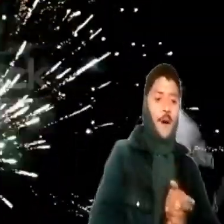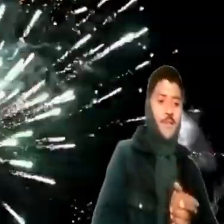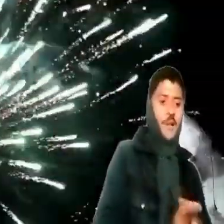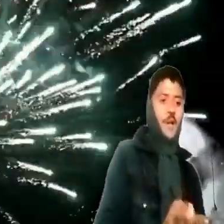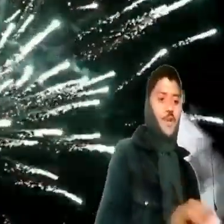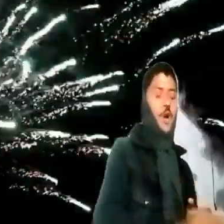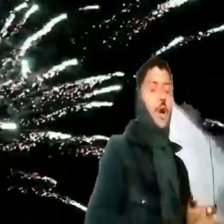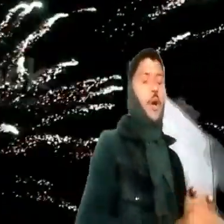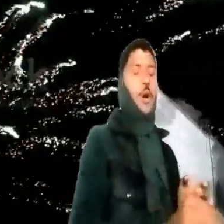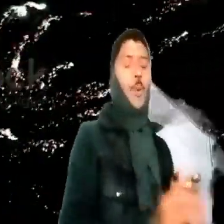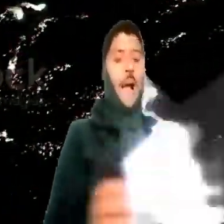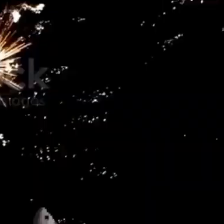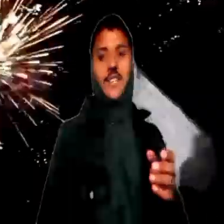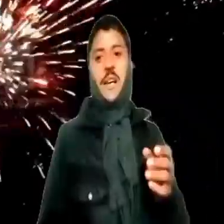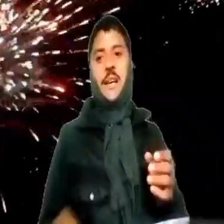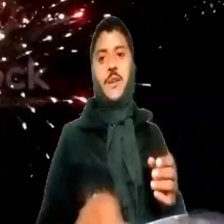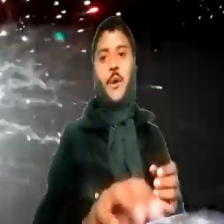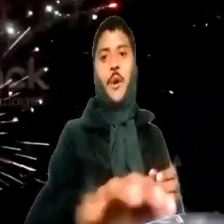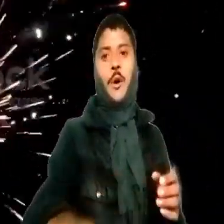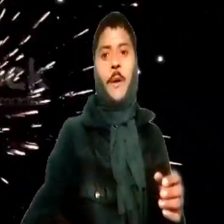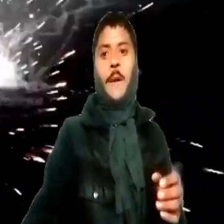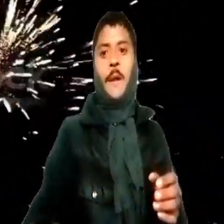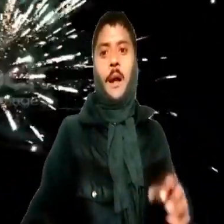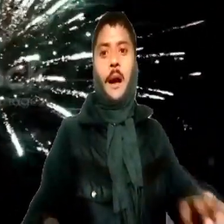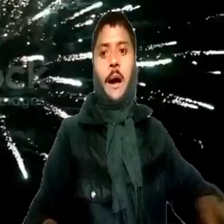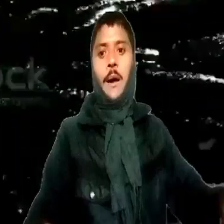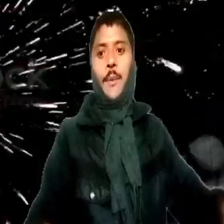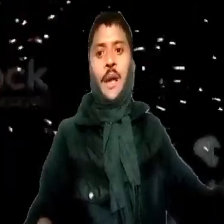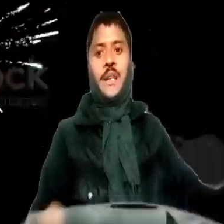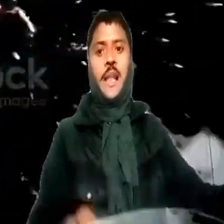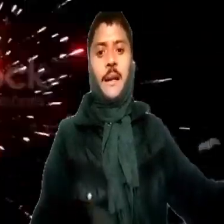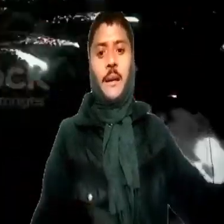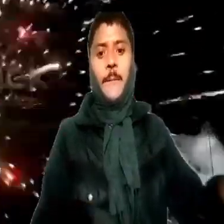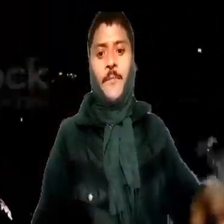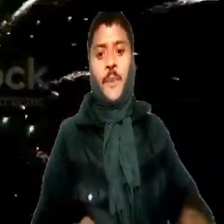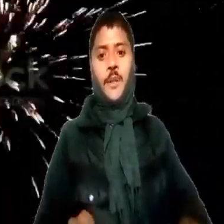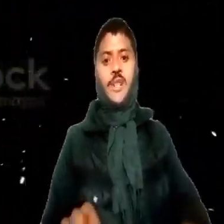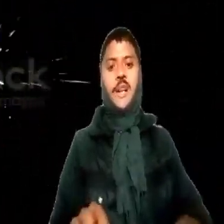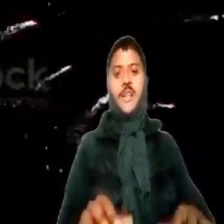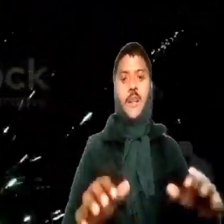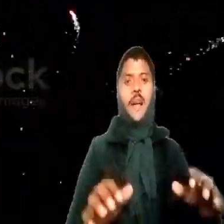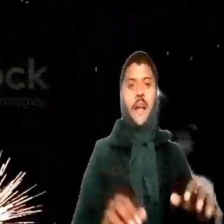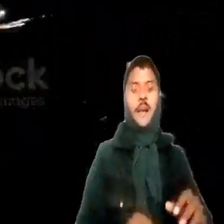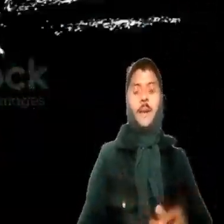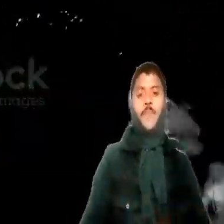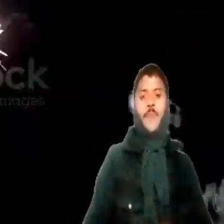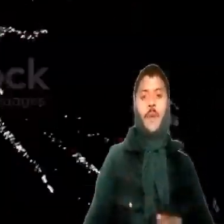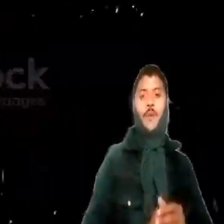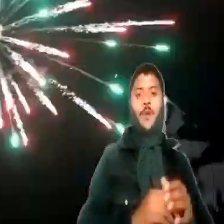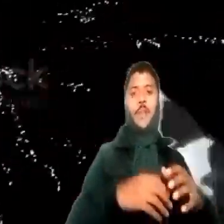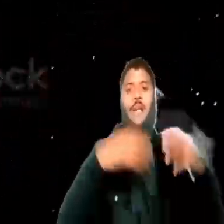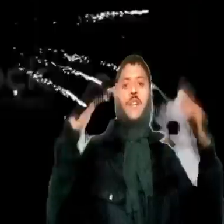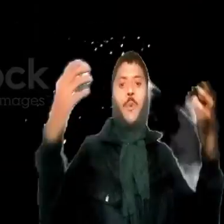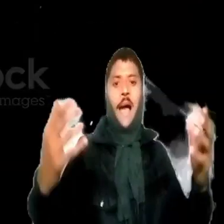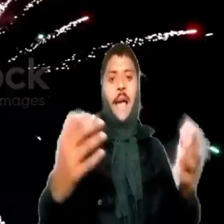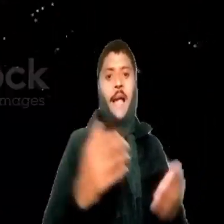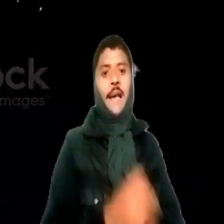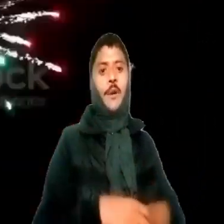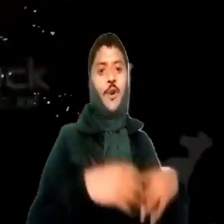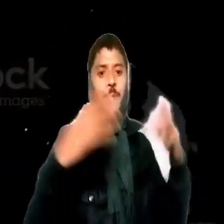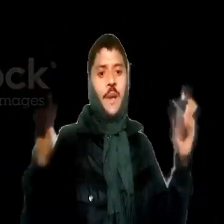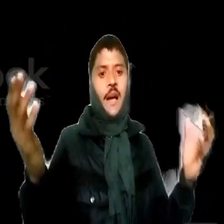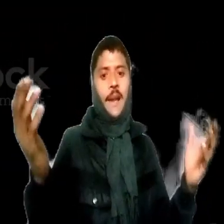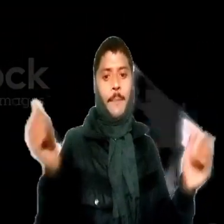are far from us. So while the sun is, we can say that the sun is nearer, that